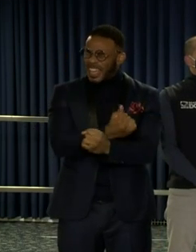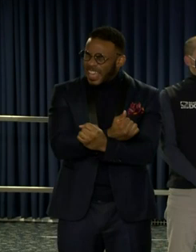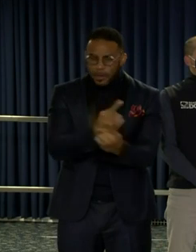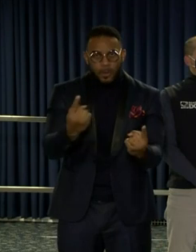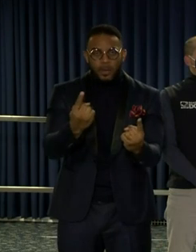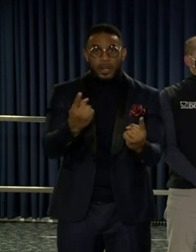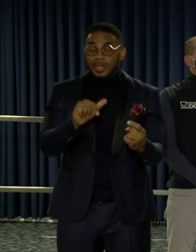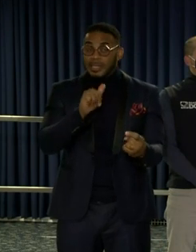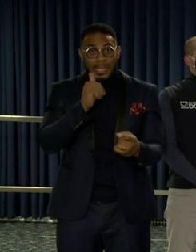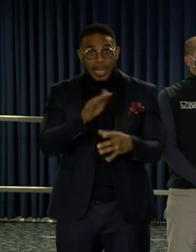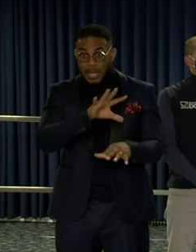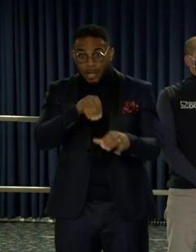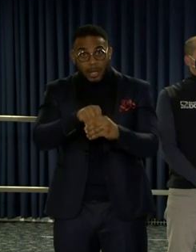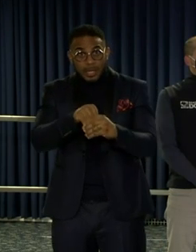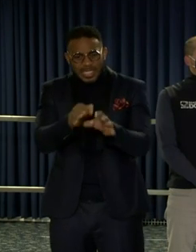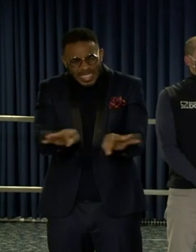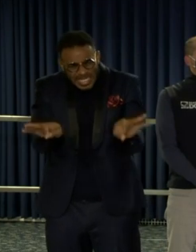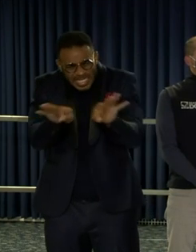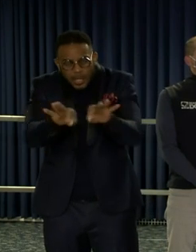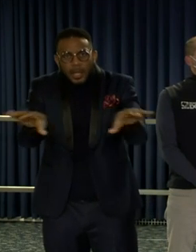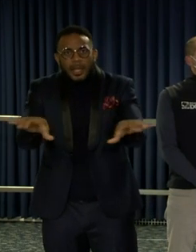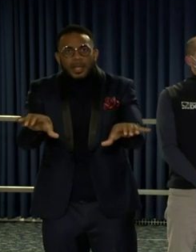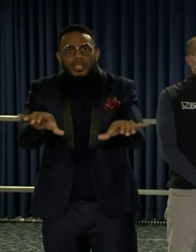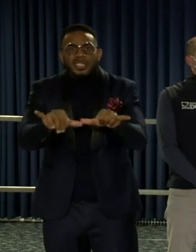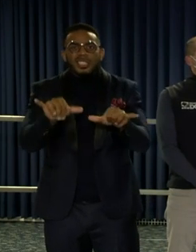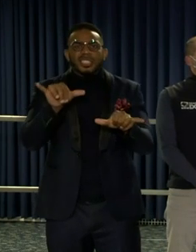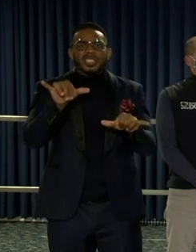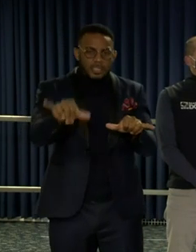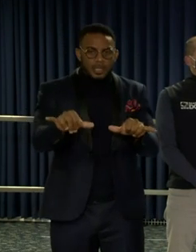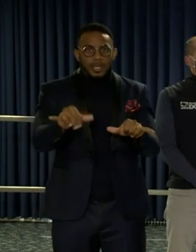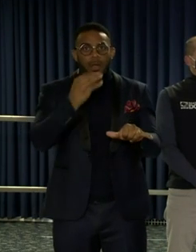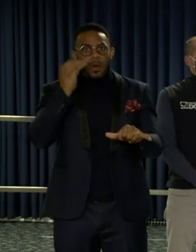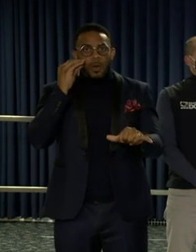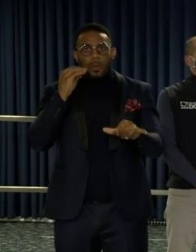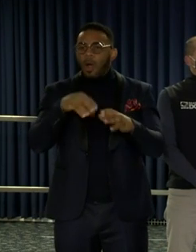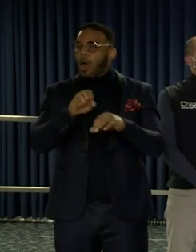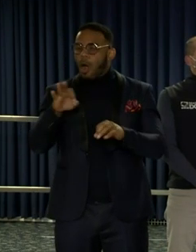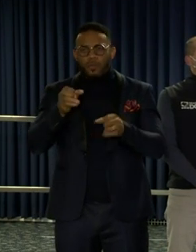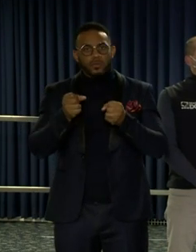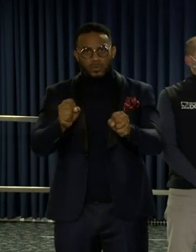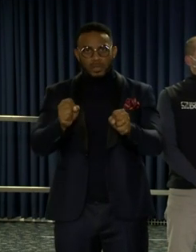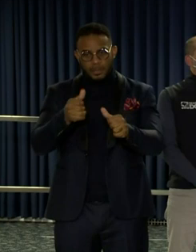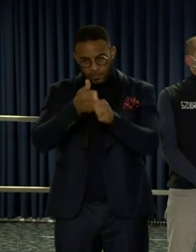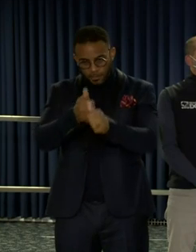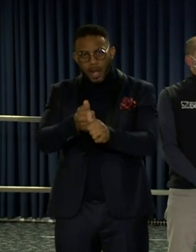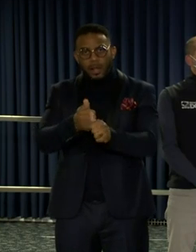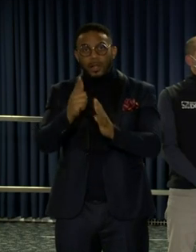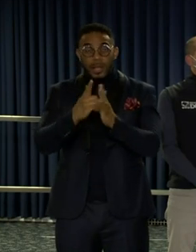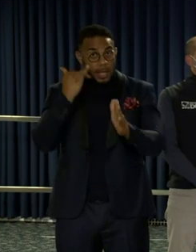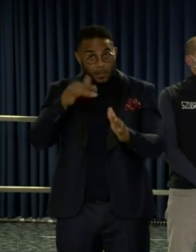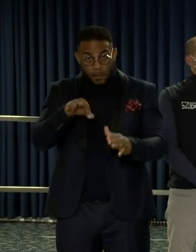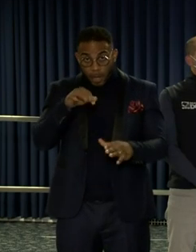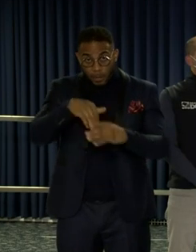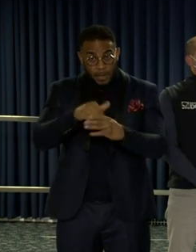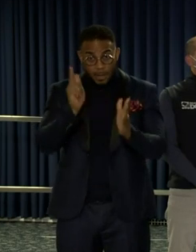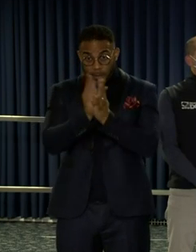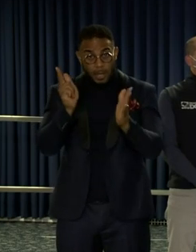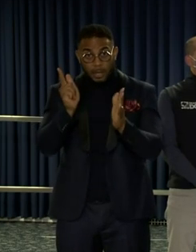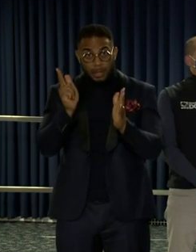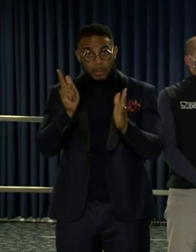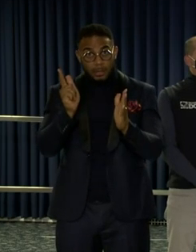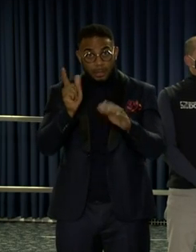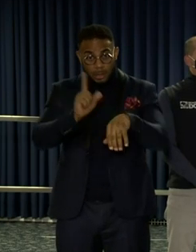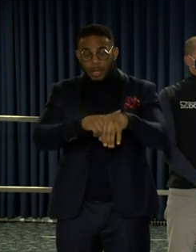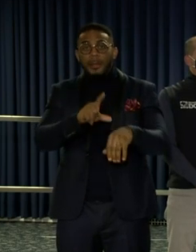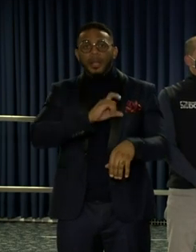everyone that is not engaged in essential activity to get off the streets and adhere to the curfew. If you are found to be in violation of the